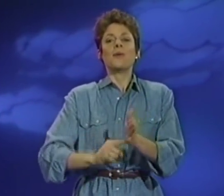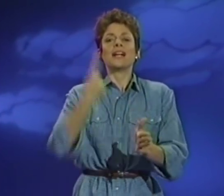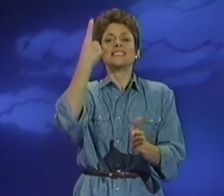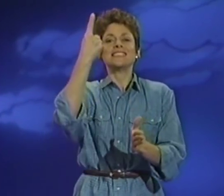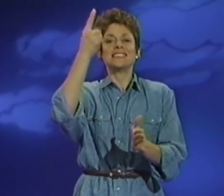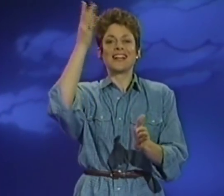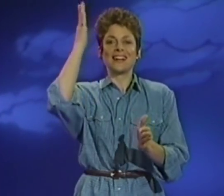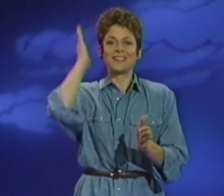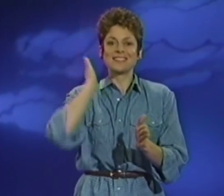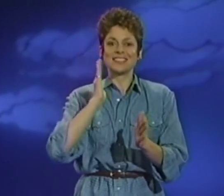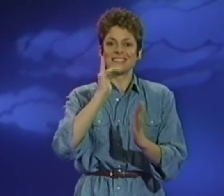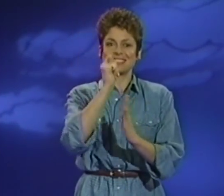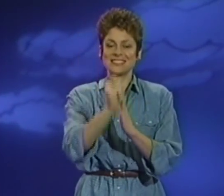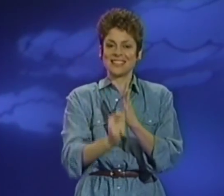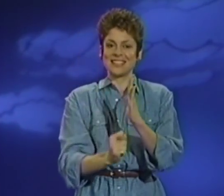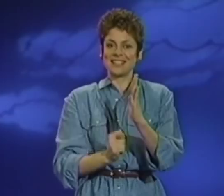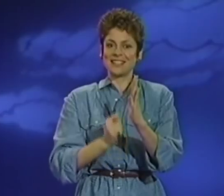Once upon a time,